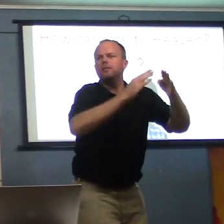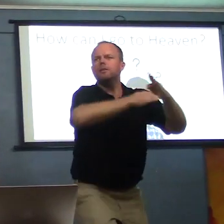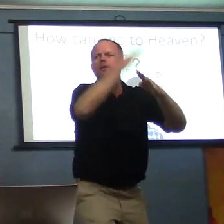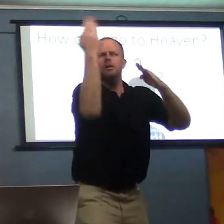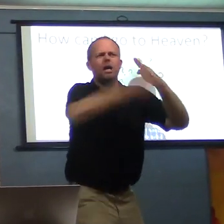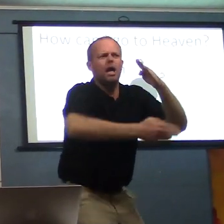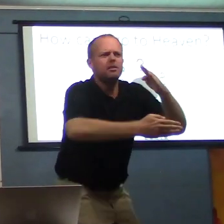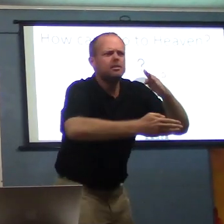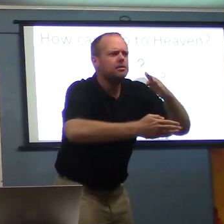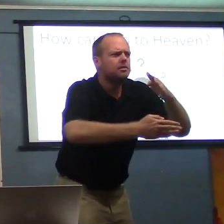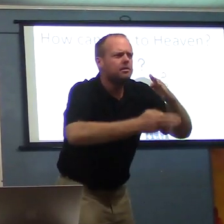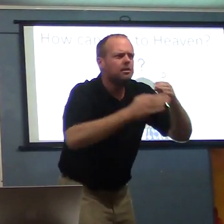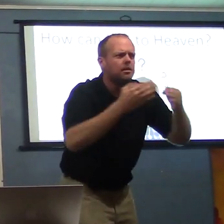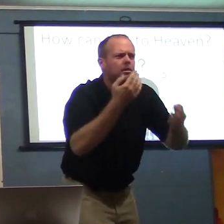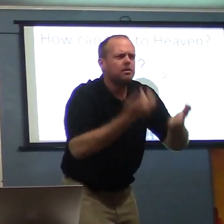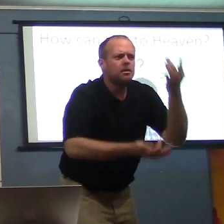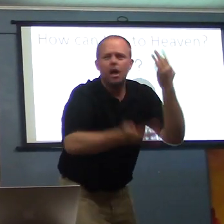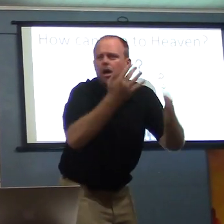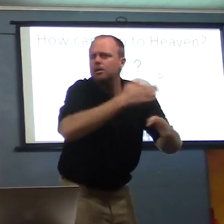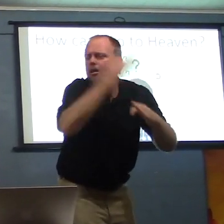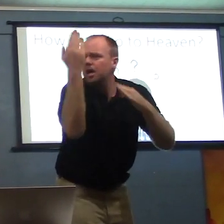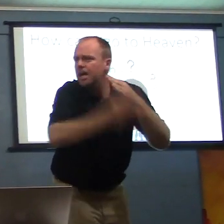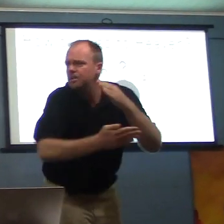So how long are you going to be in hell if you go to hell? When is it going to end?